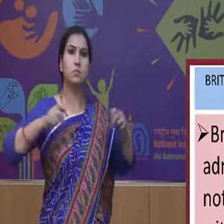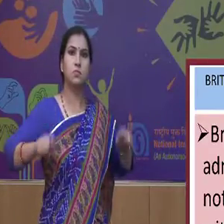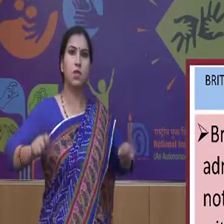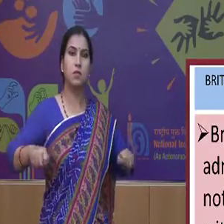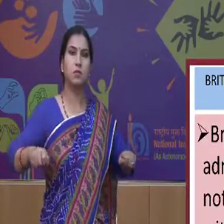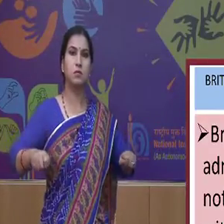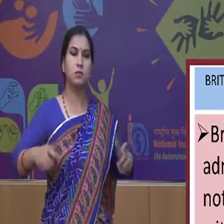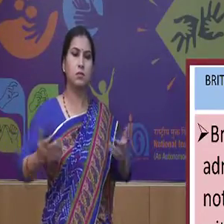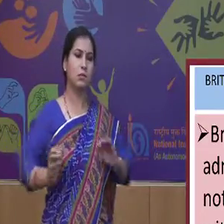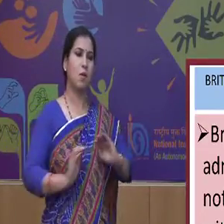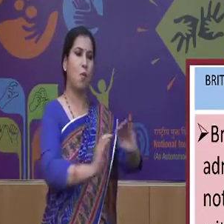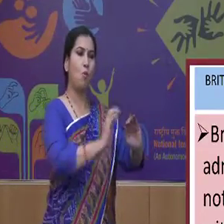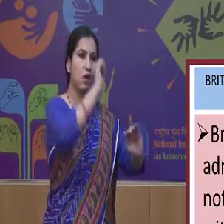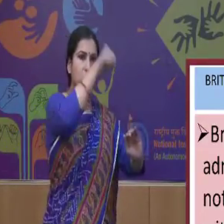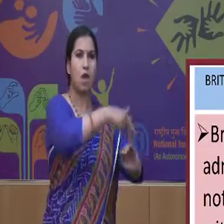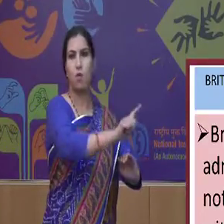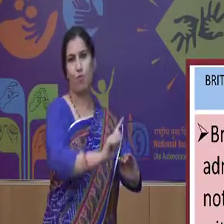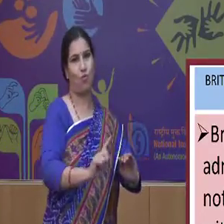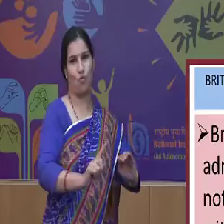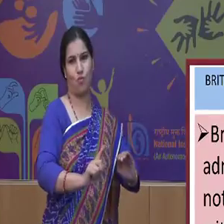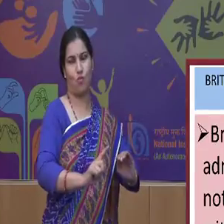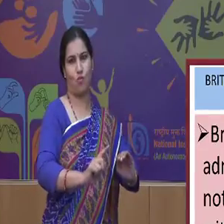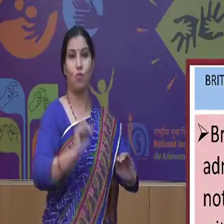not very supportive to Indians.